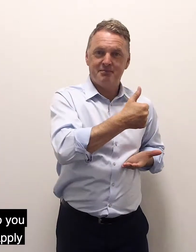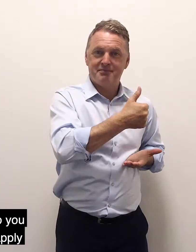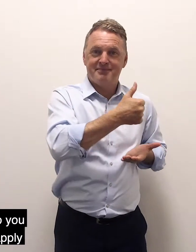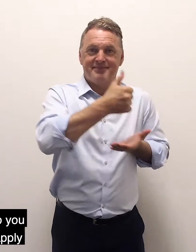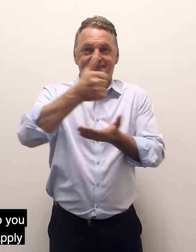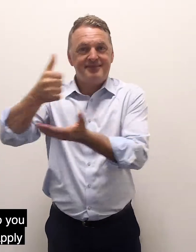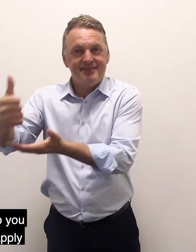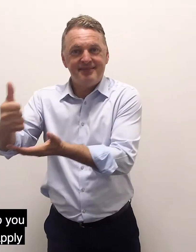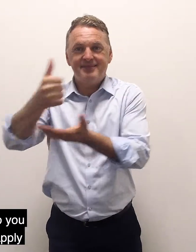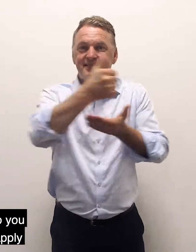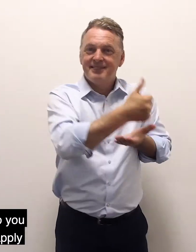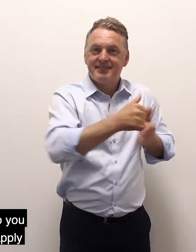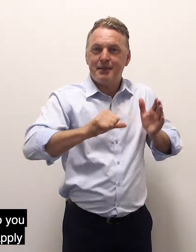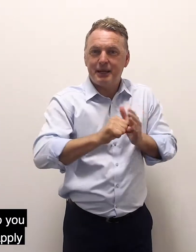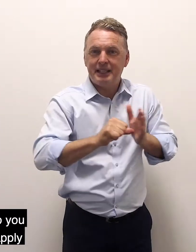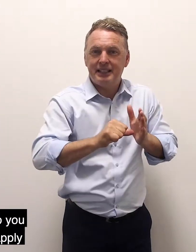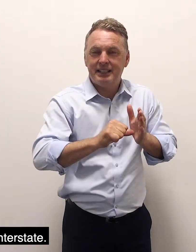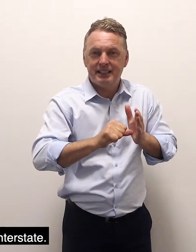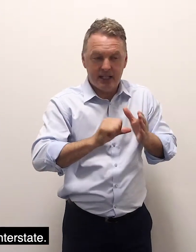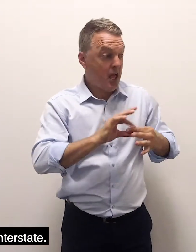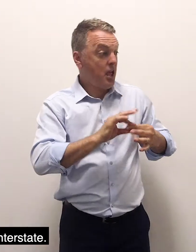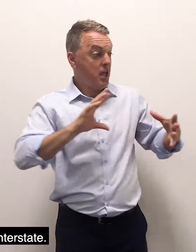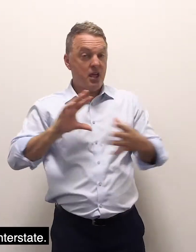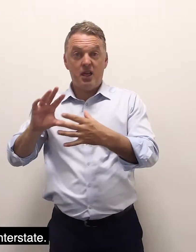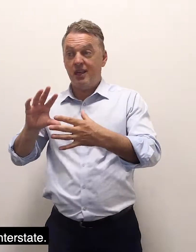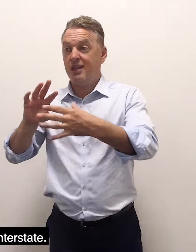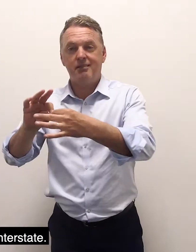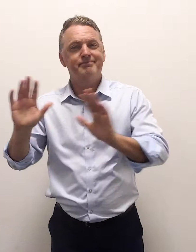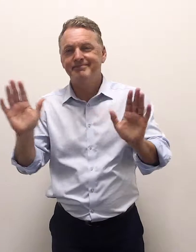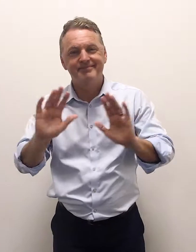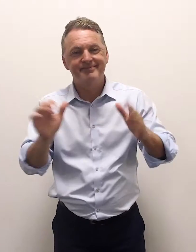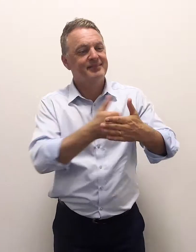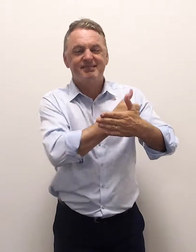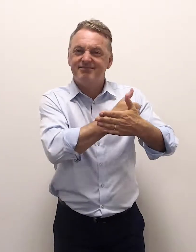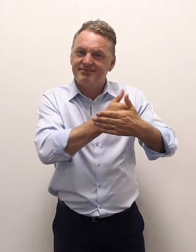plan goes with you. So you don't have to reapply if you want to move interstate.